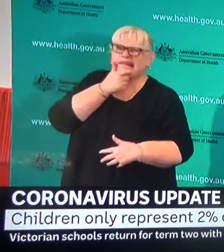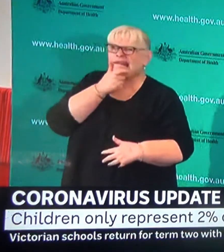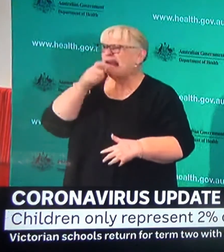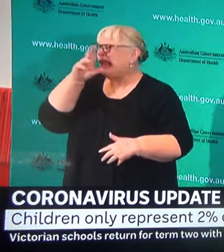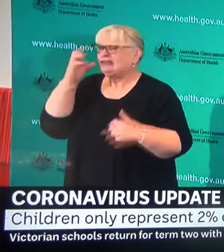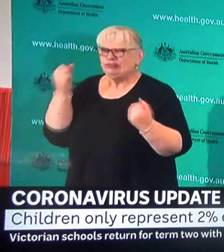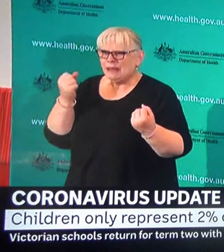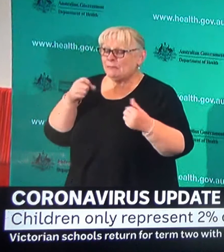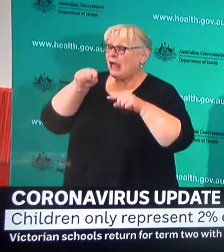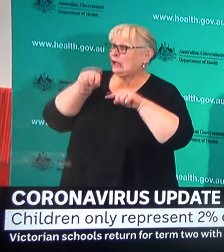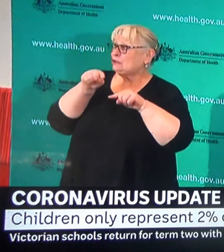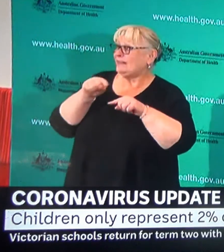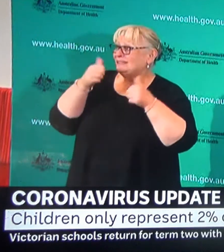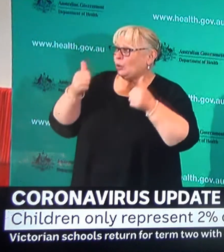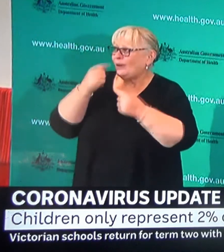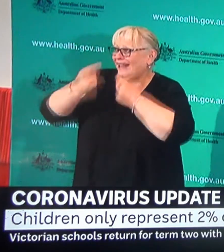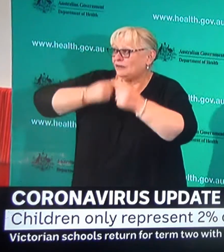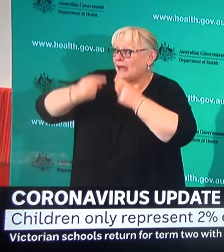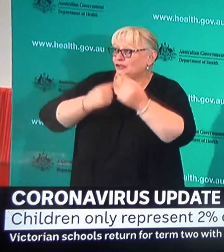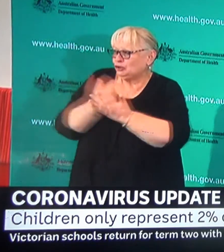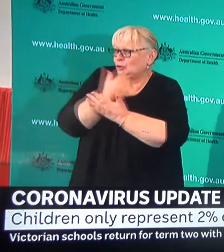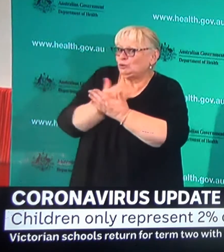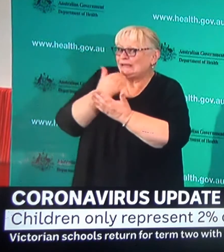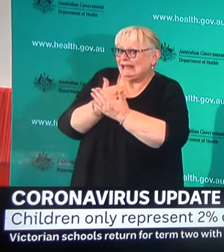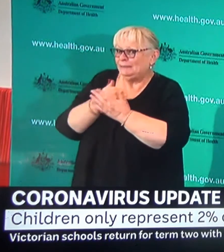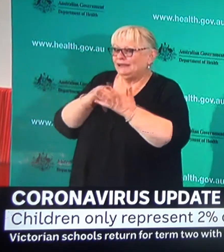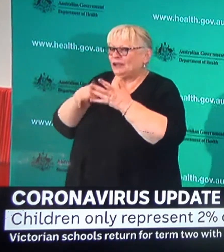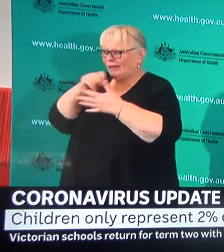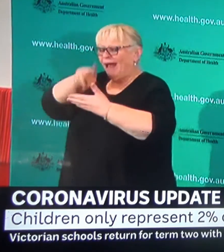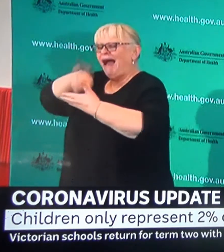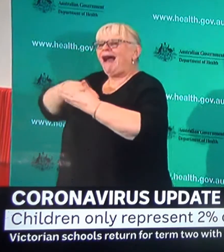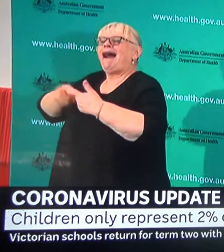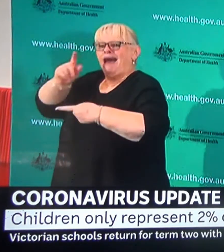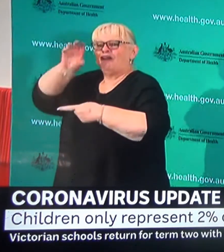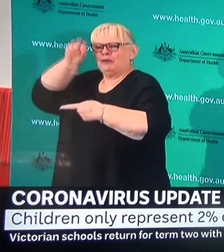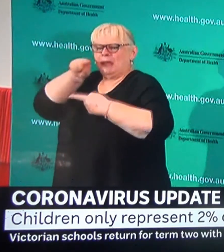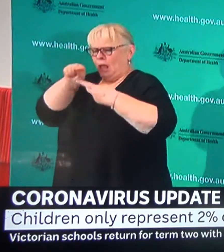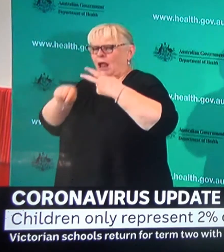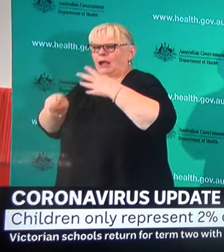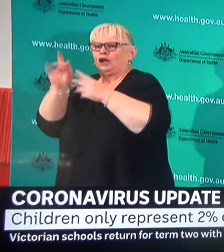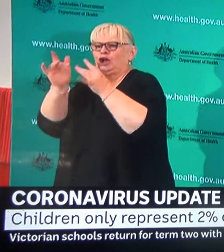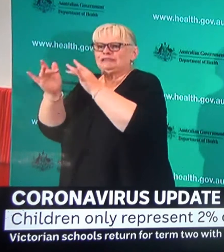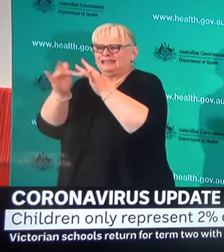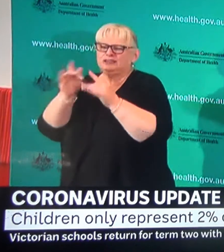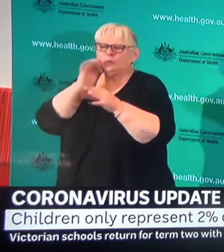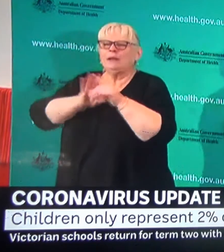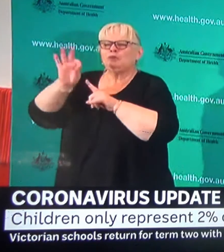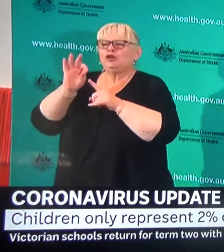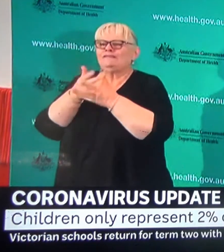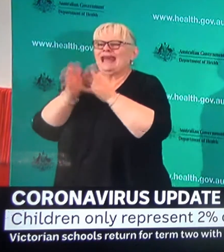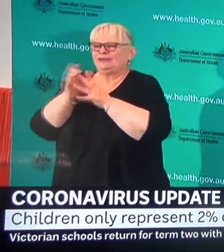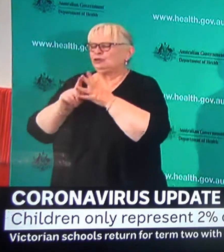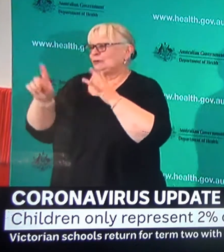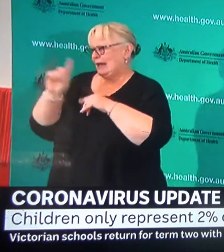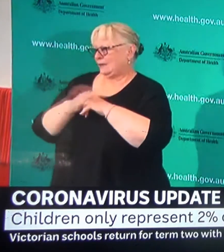added information technology source of that information so that the contact tracing can be even better than it already is at the moment. Thank